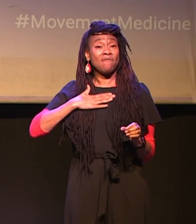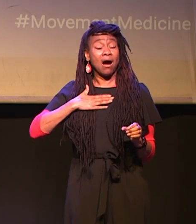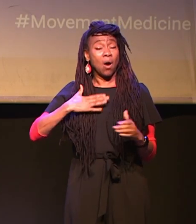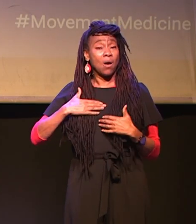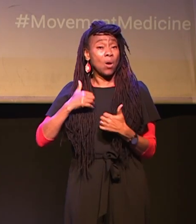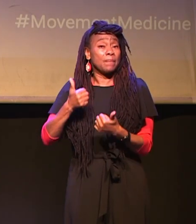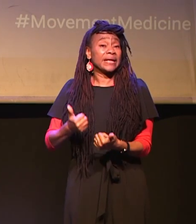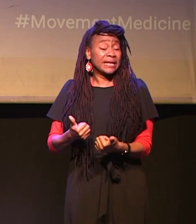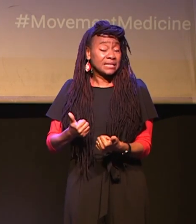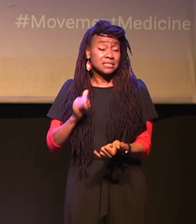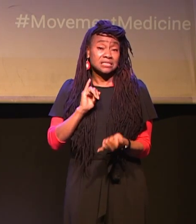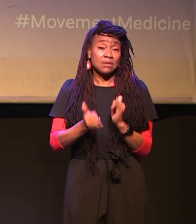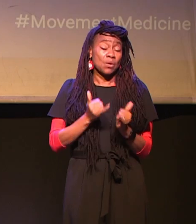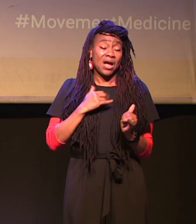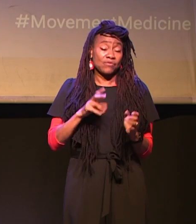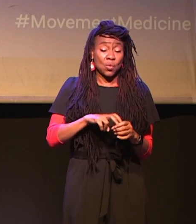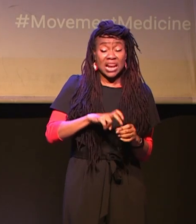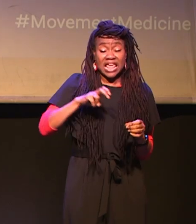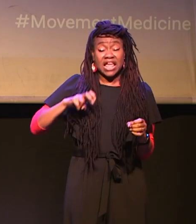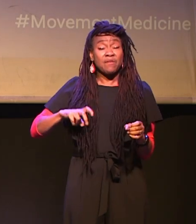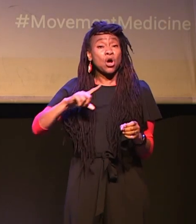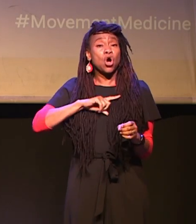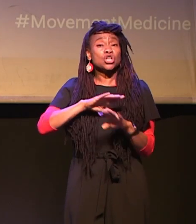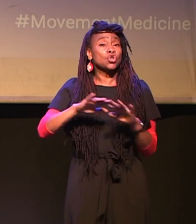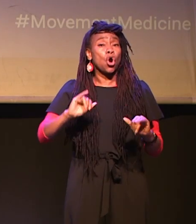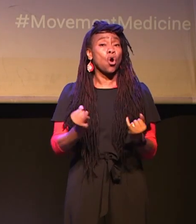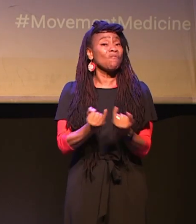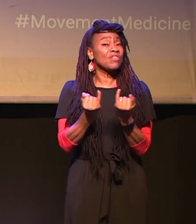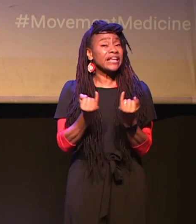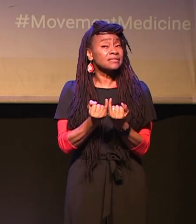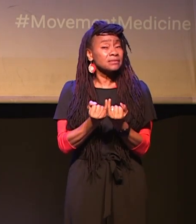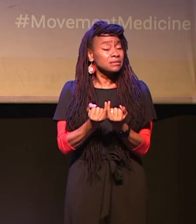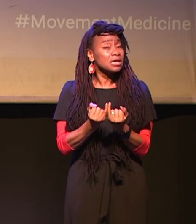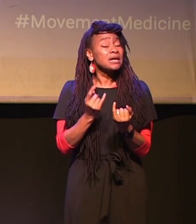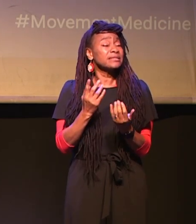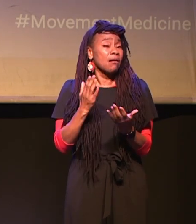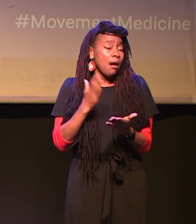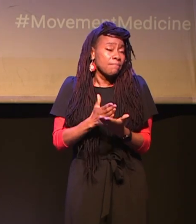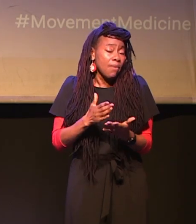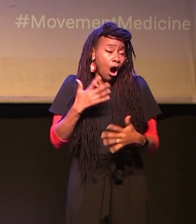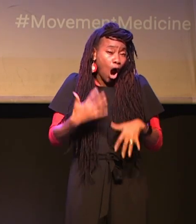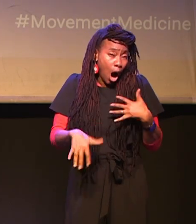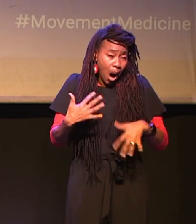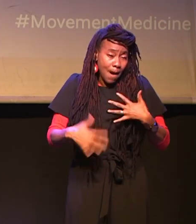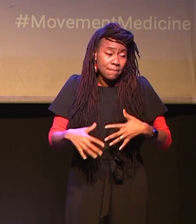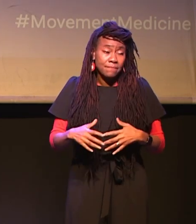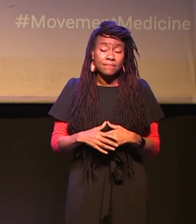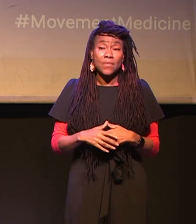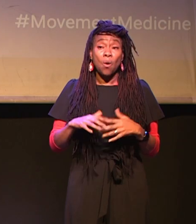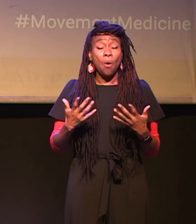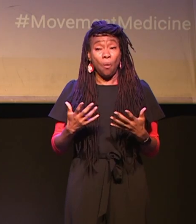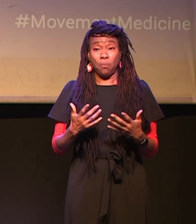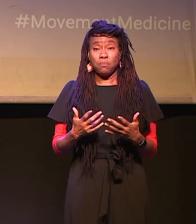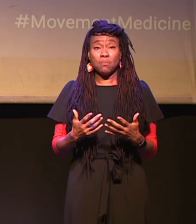leave because it's not conflict, it's harm, right? Or it's harm that in that moment